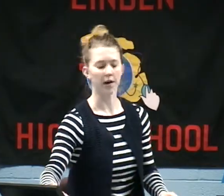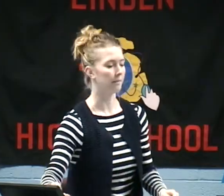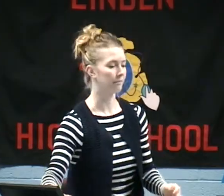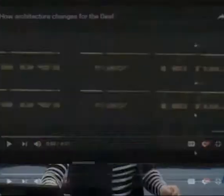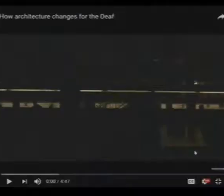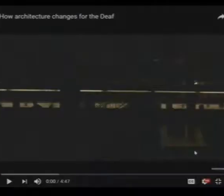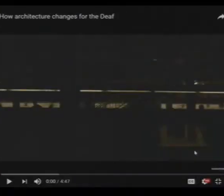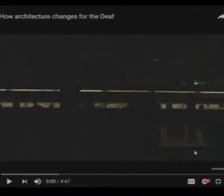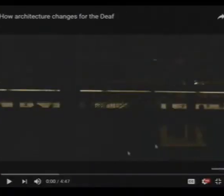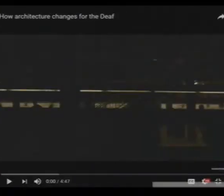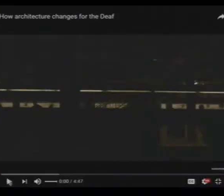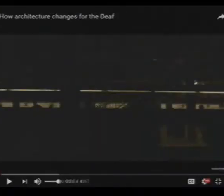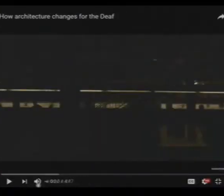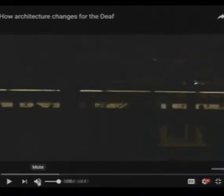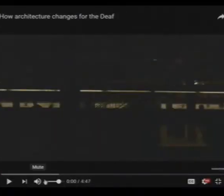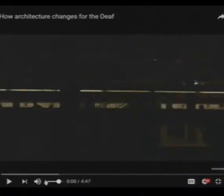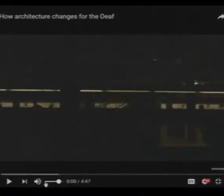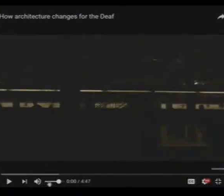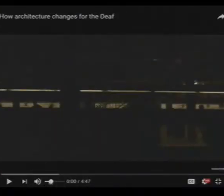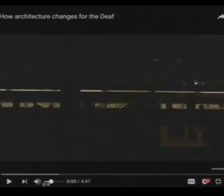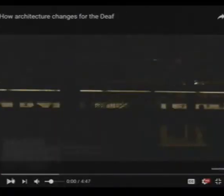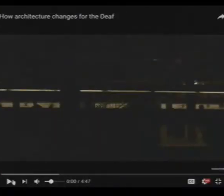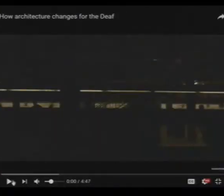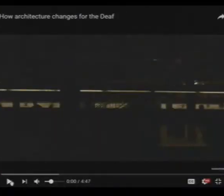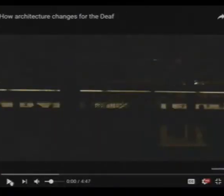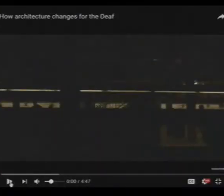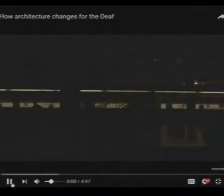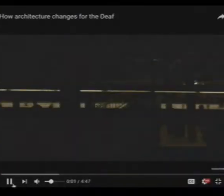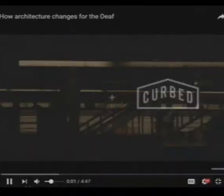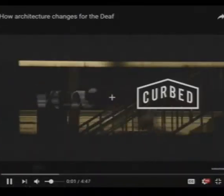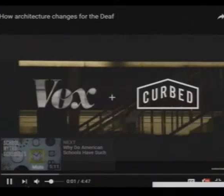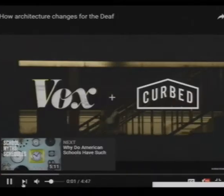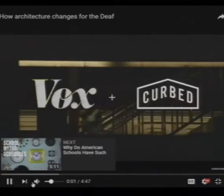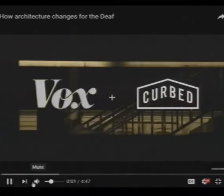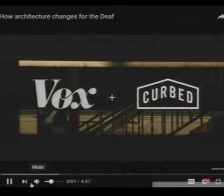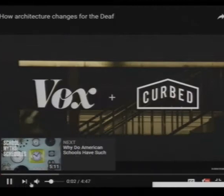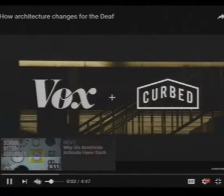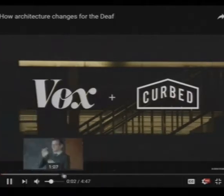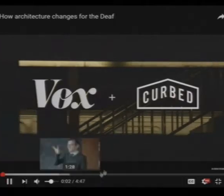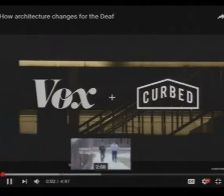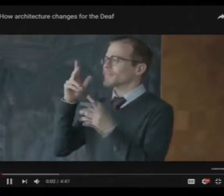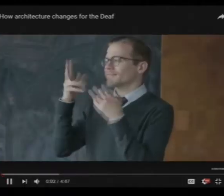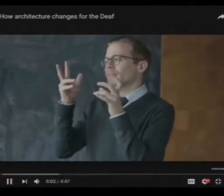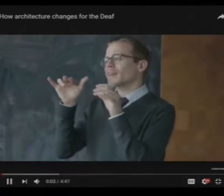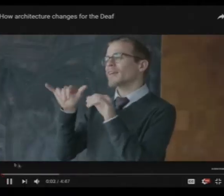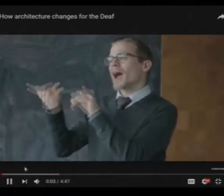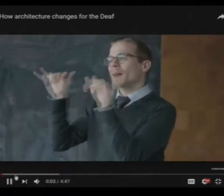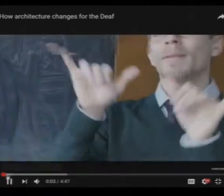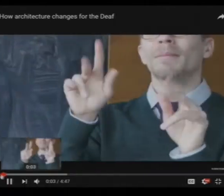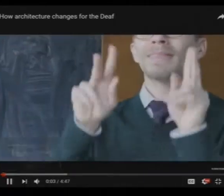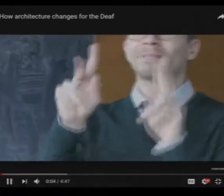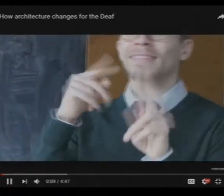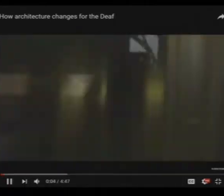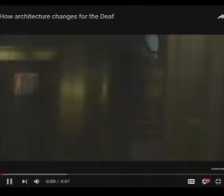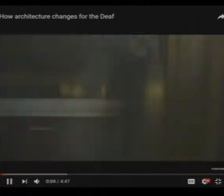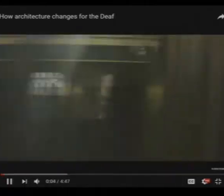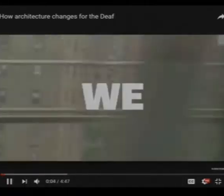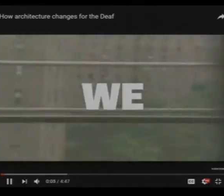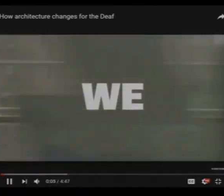right. Well, here we go. Here's this. I don't know. Great. Local train. Stand clear of the closing doors, please. Yo, that We audio